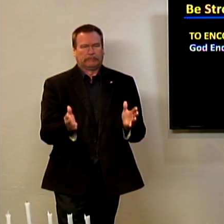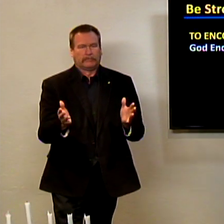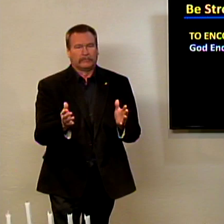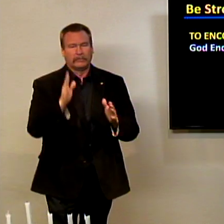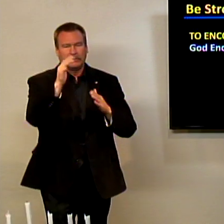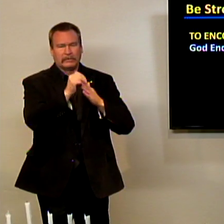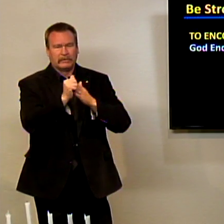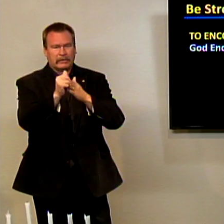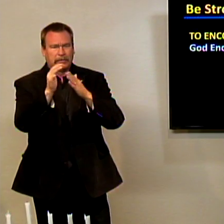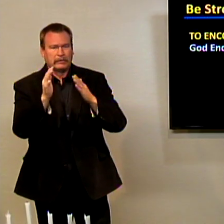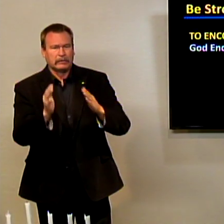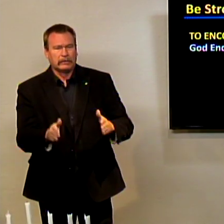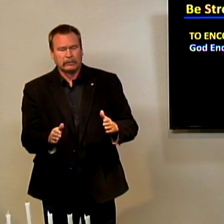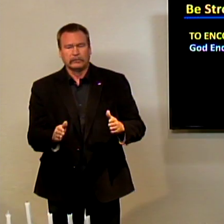God encourages his leader.